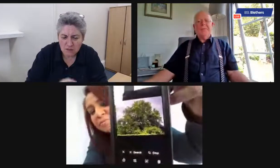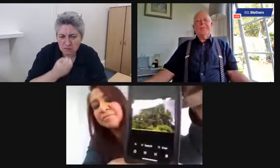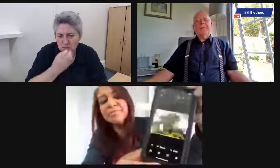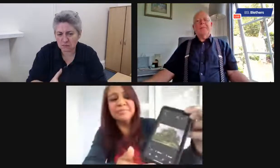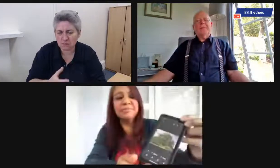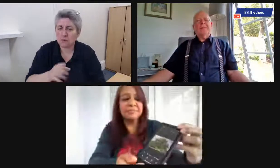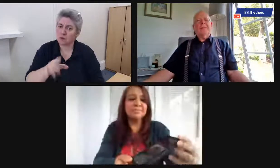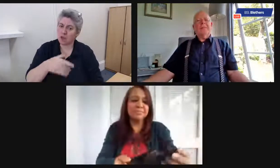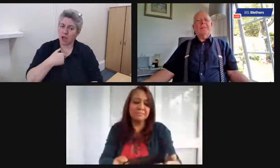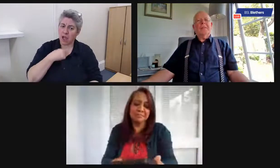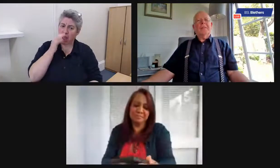Oh my huge. goodness.